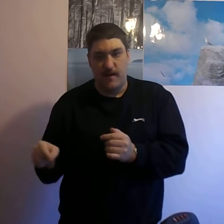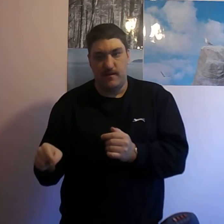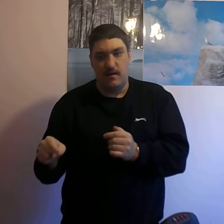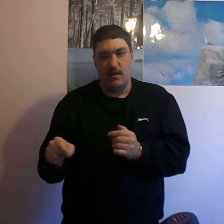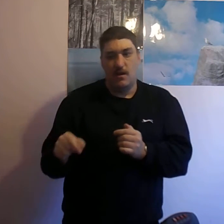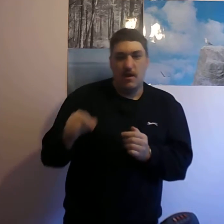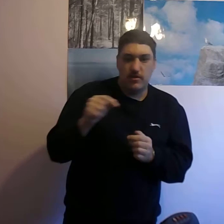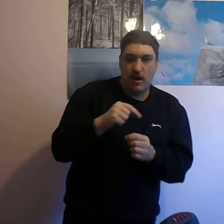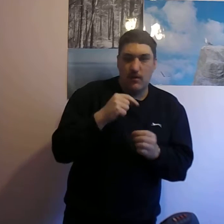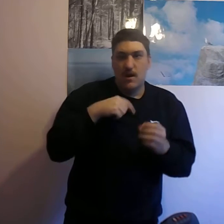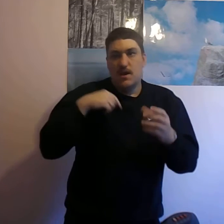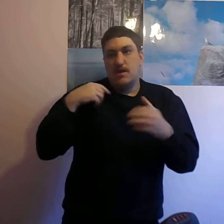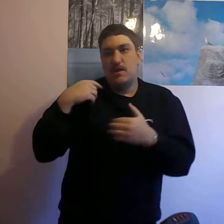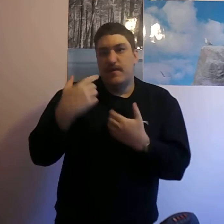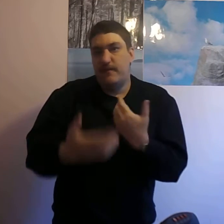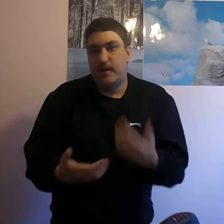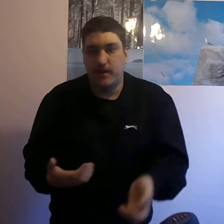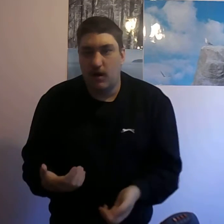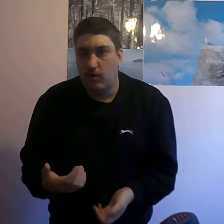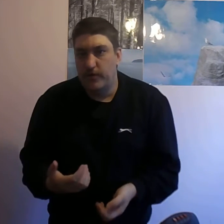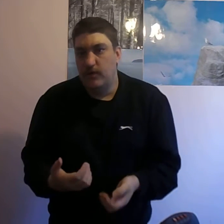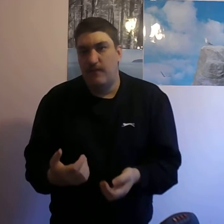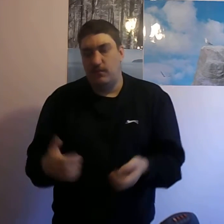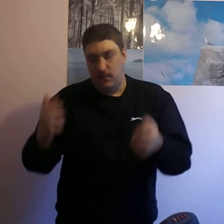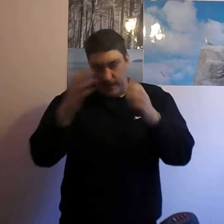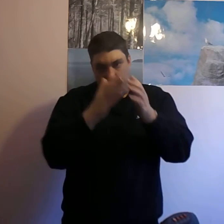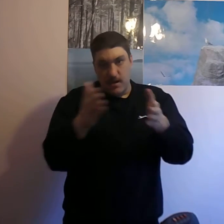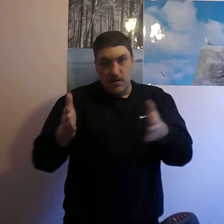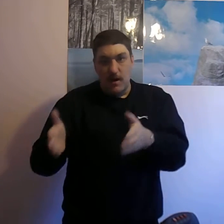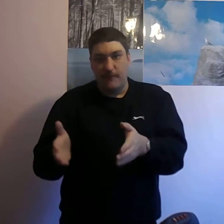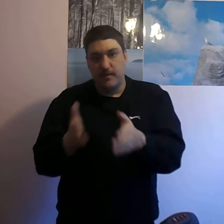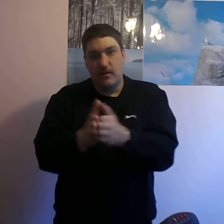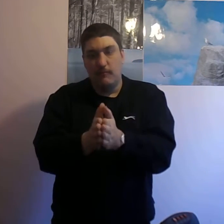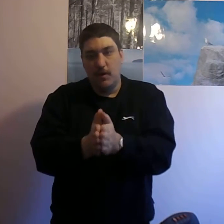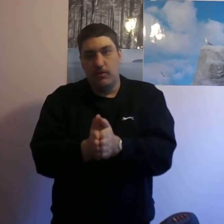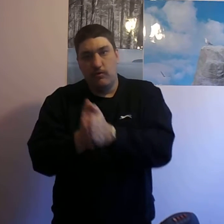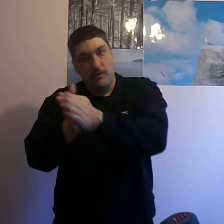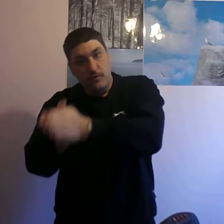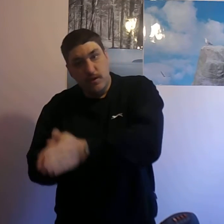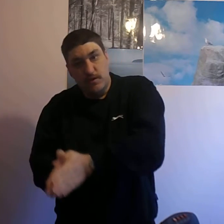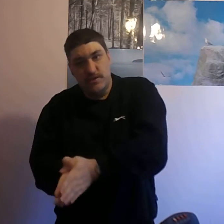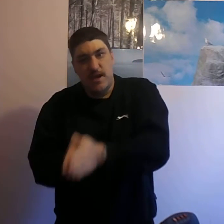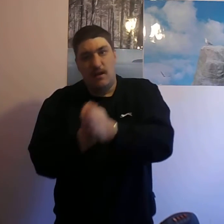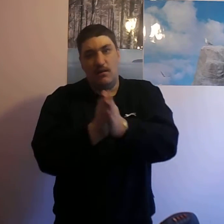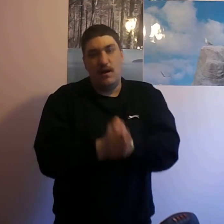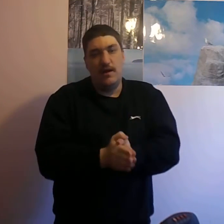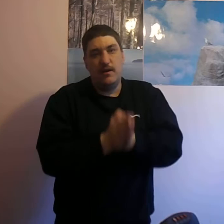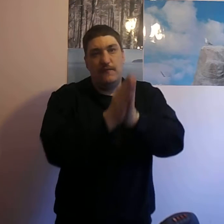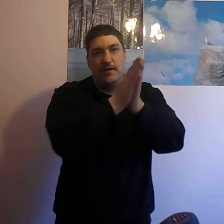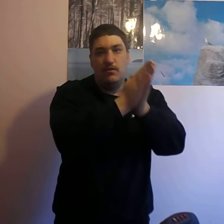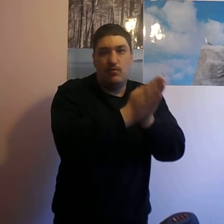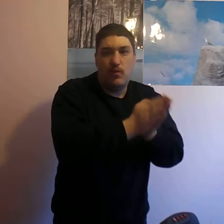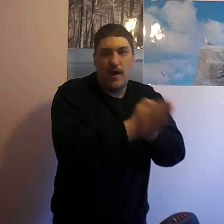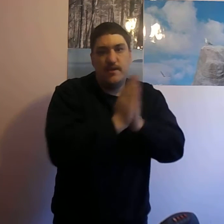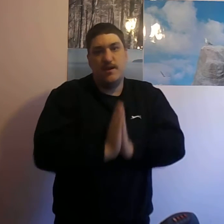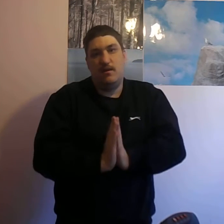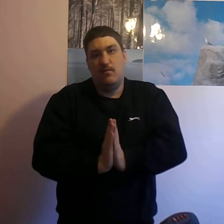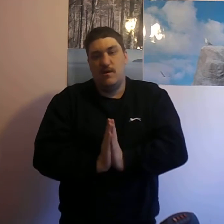faster. So they've added a whole new level. Again, you have to solve puzzles using the gel, and you have to use white gel as well, which